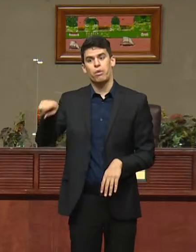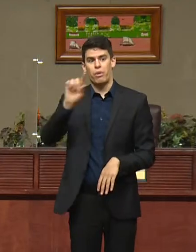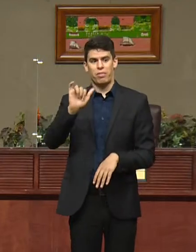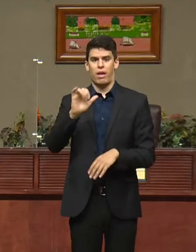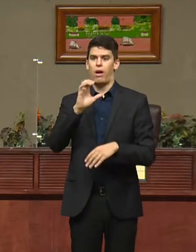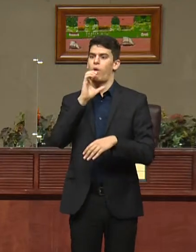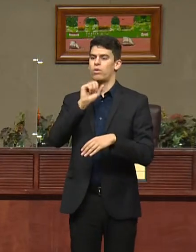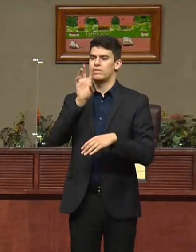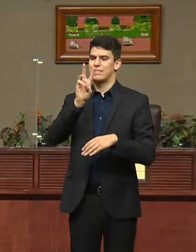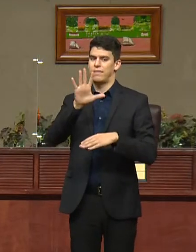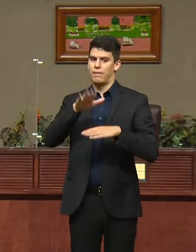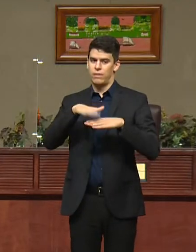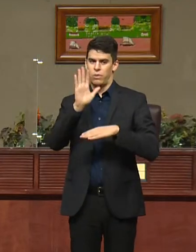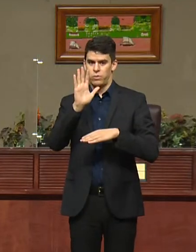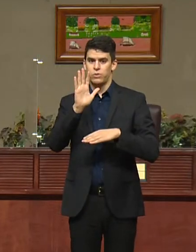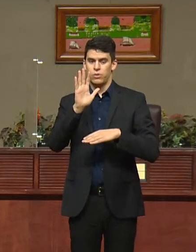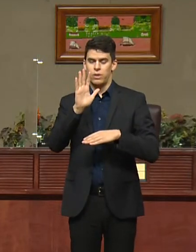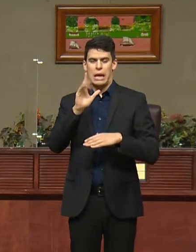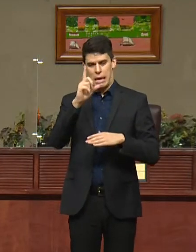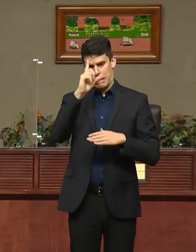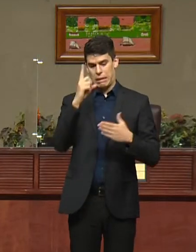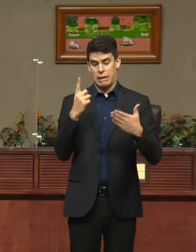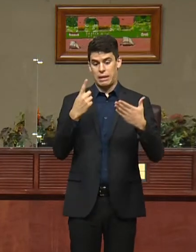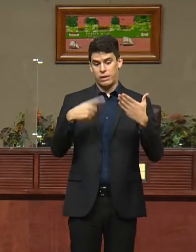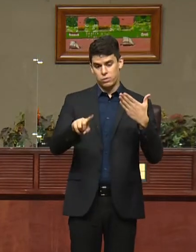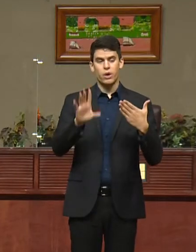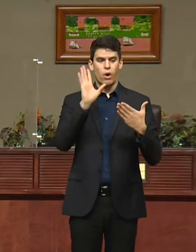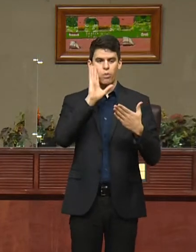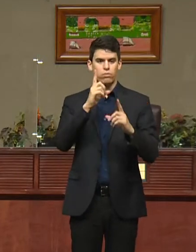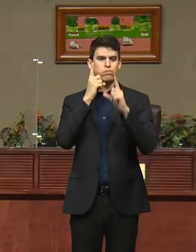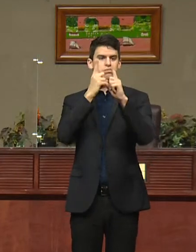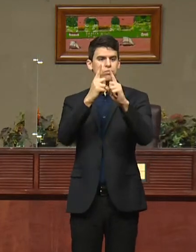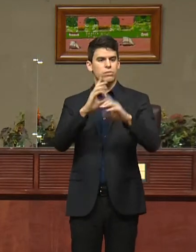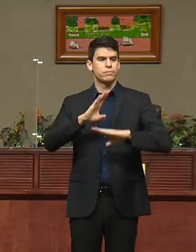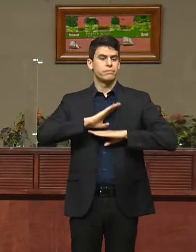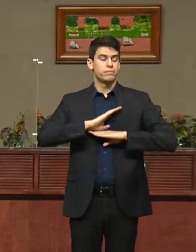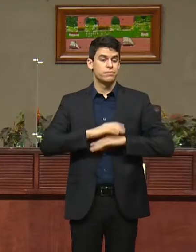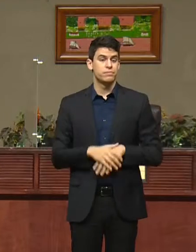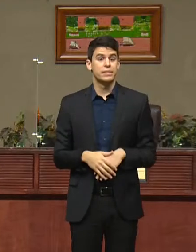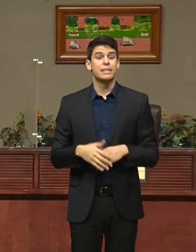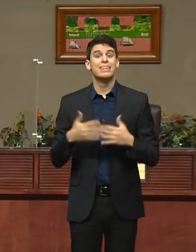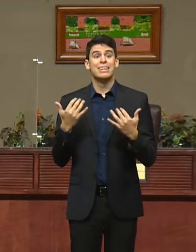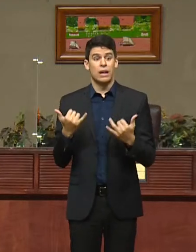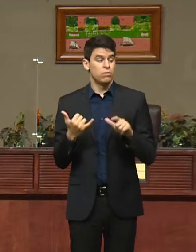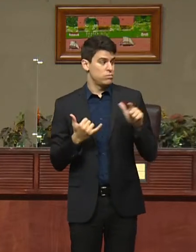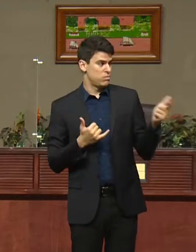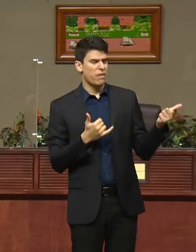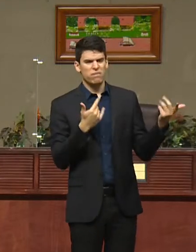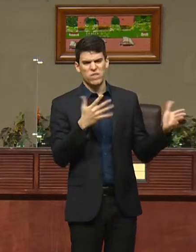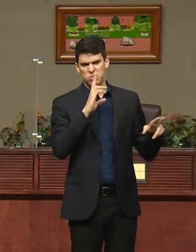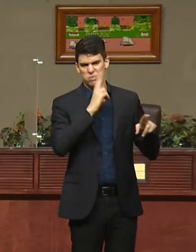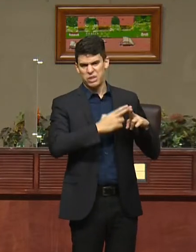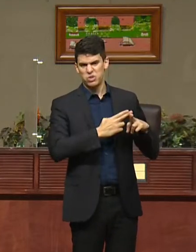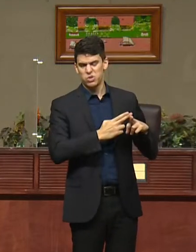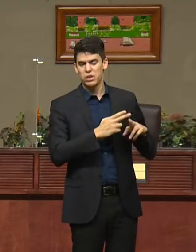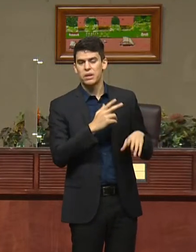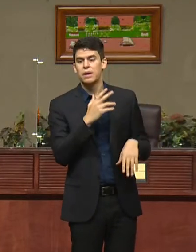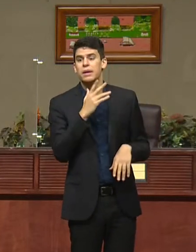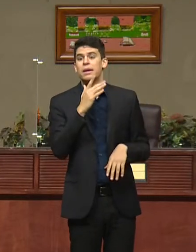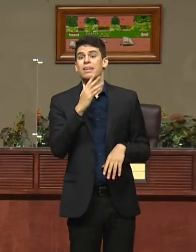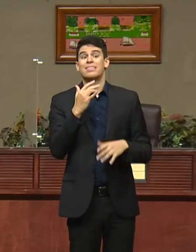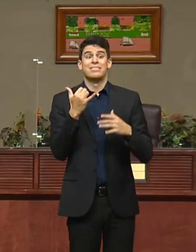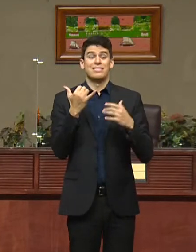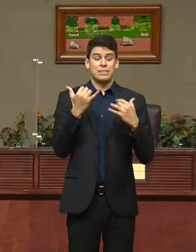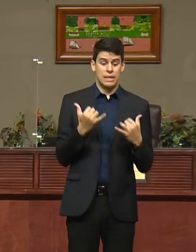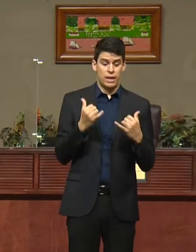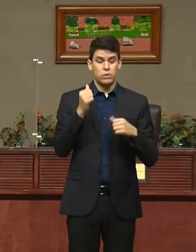it by next week. As the mayor also mentioned, today and tomorrow, the portal is